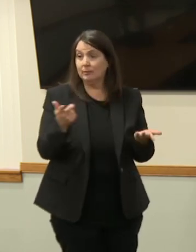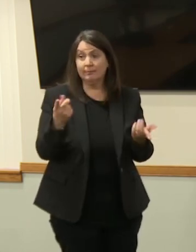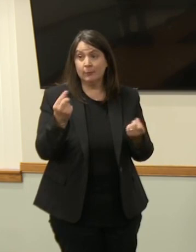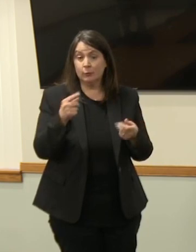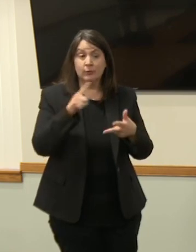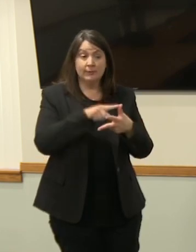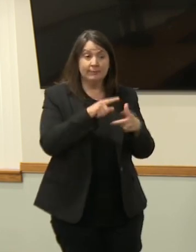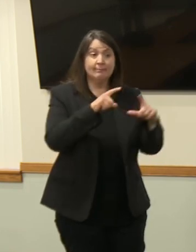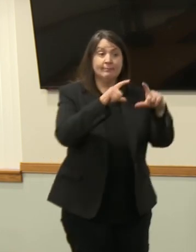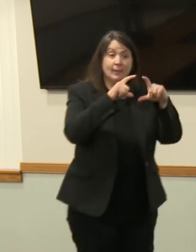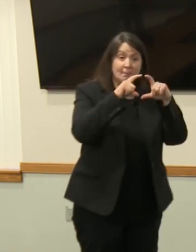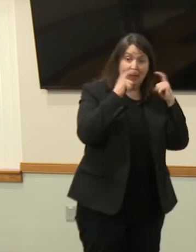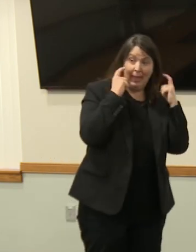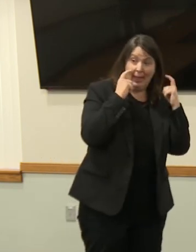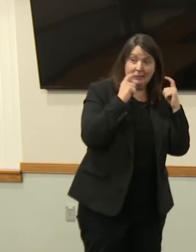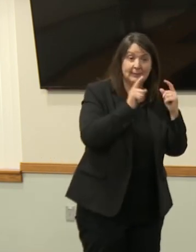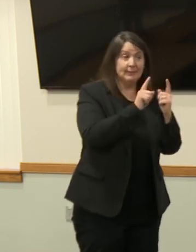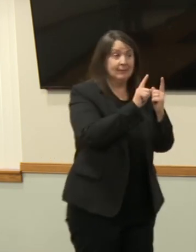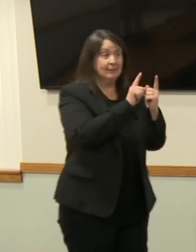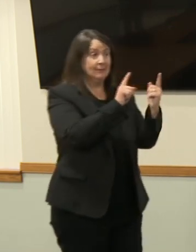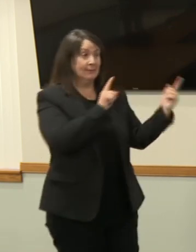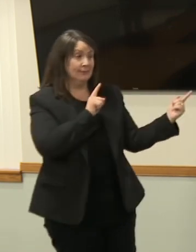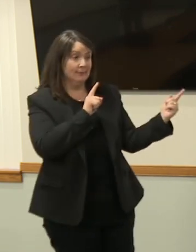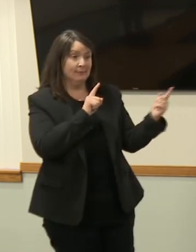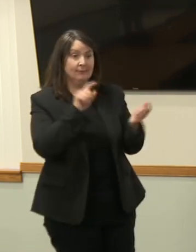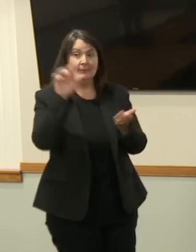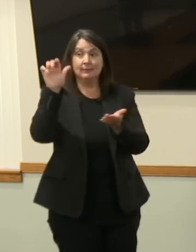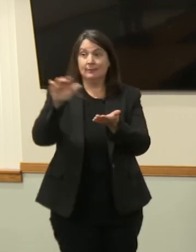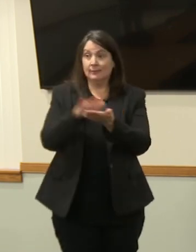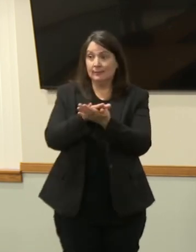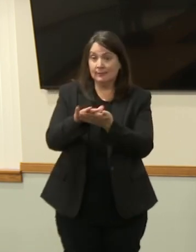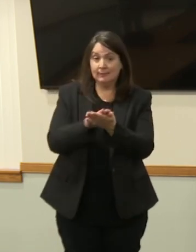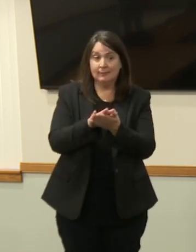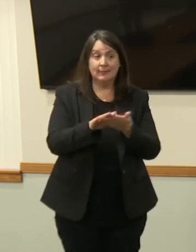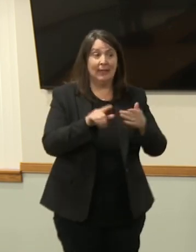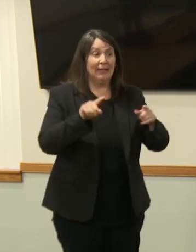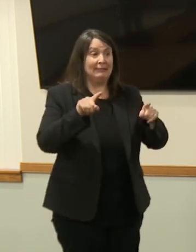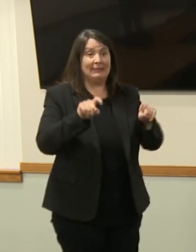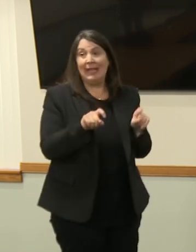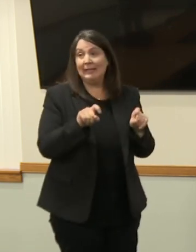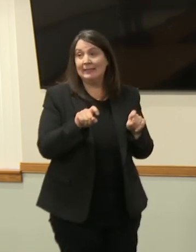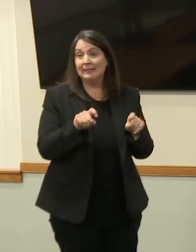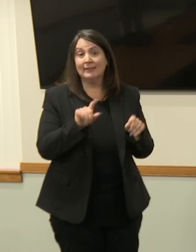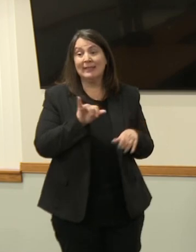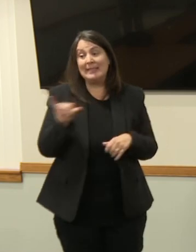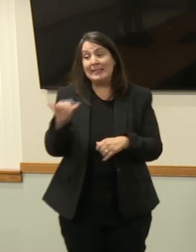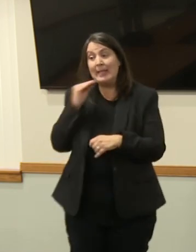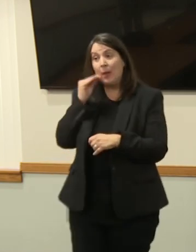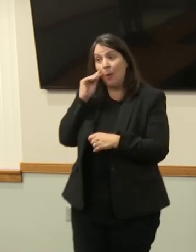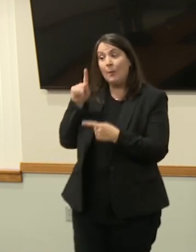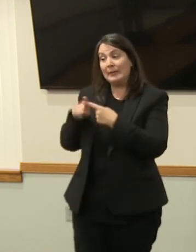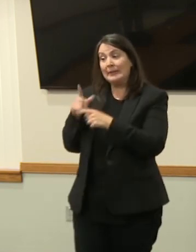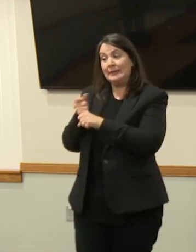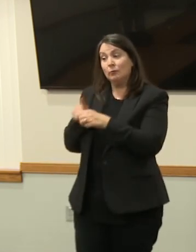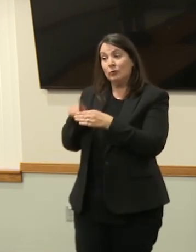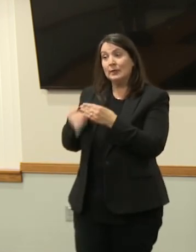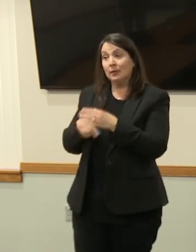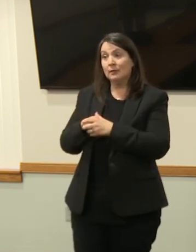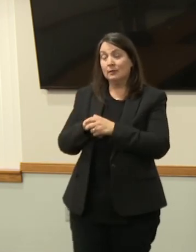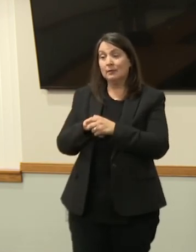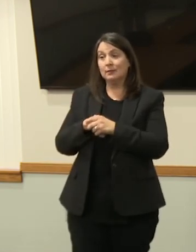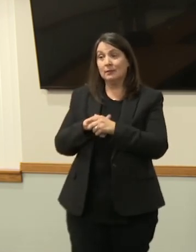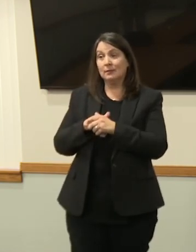socially distance, we get tested if we're ill, we isolate until we get our results, and we do wash our hands and practice good